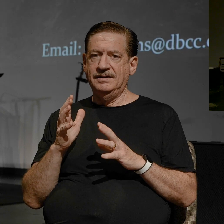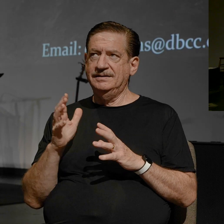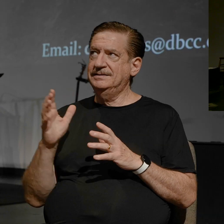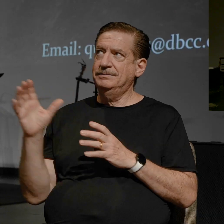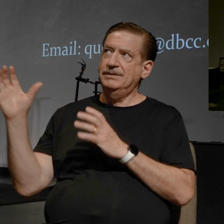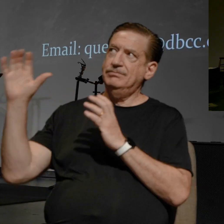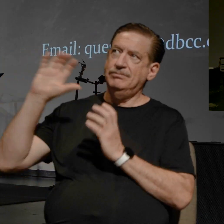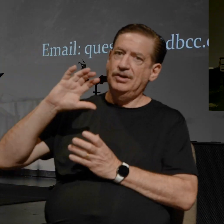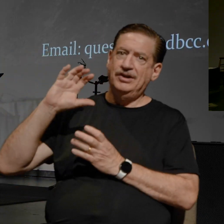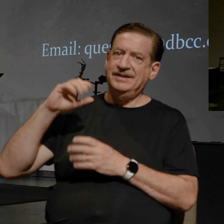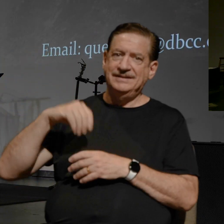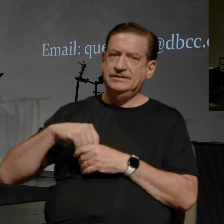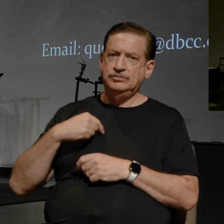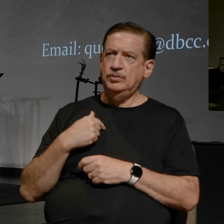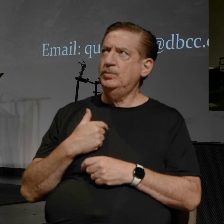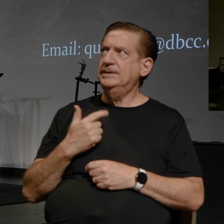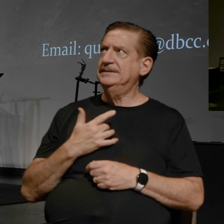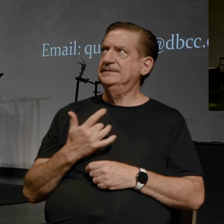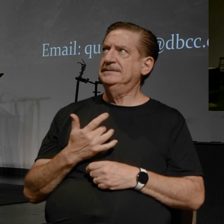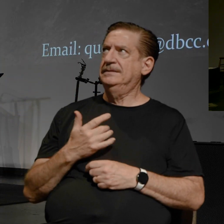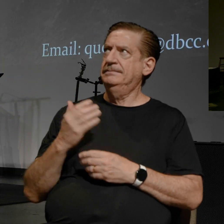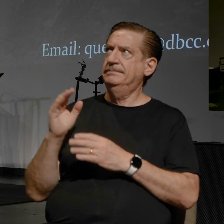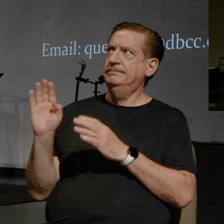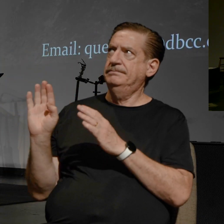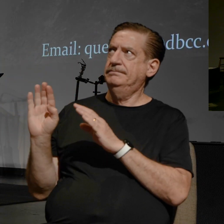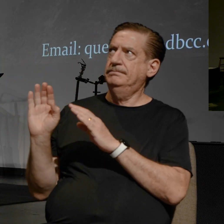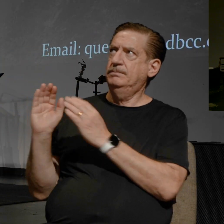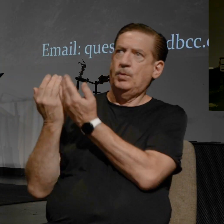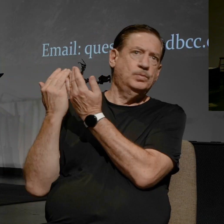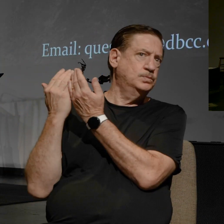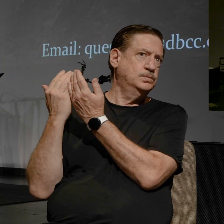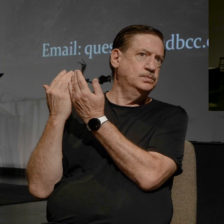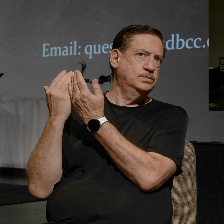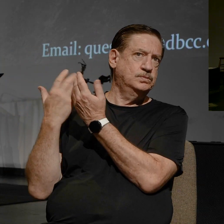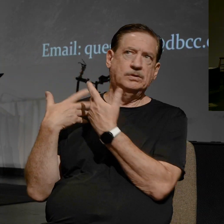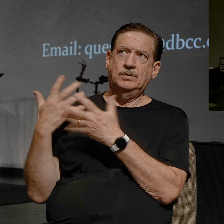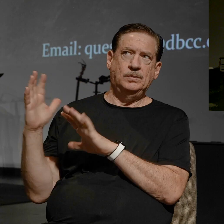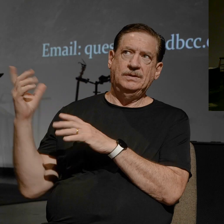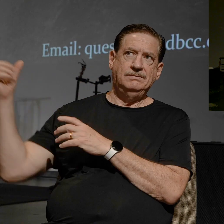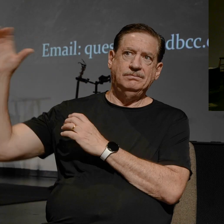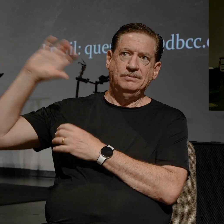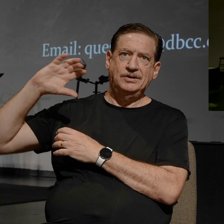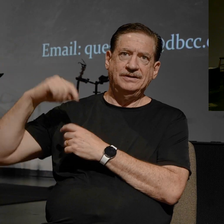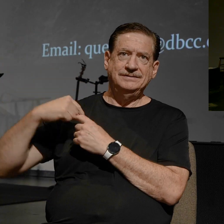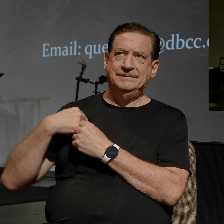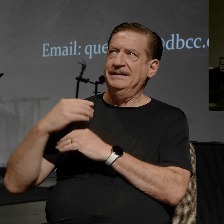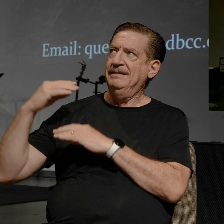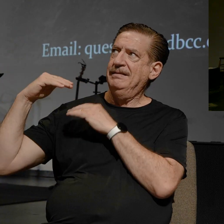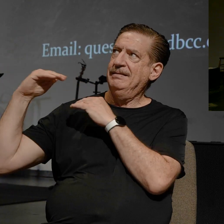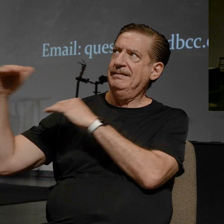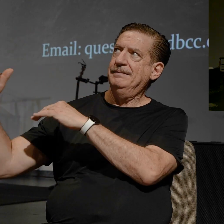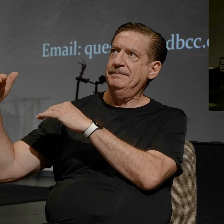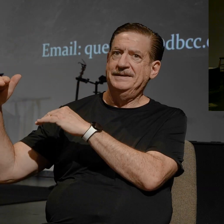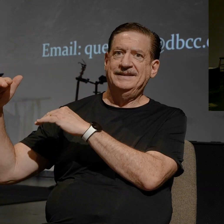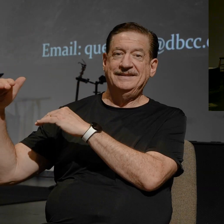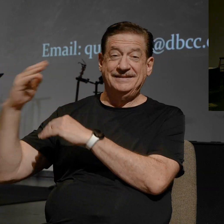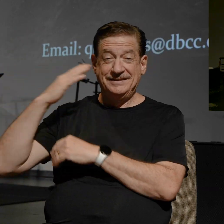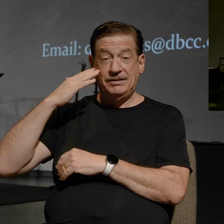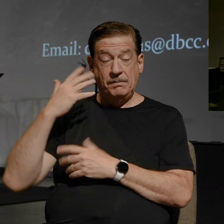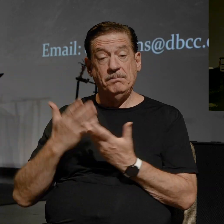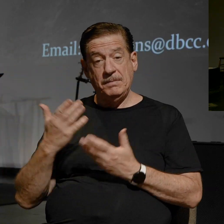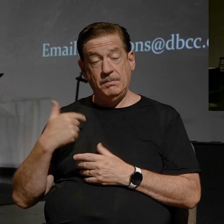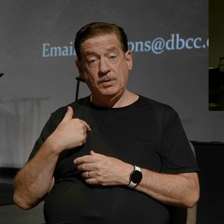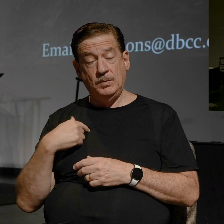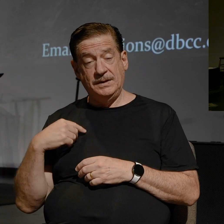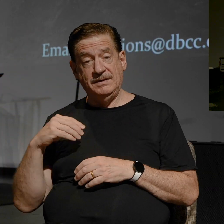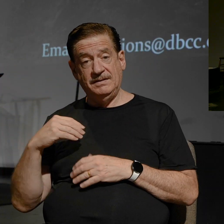fact, we've pretty much closed ourselves off, and we've lidded ourselves up. Now, we may have been influenced at